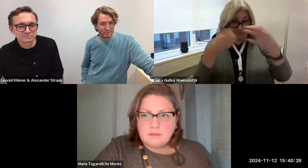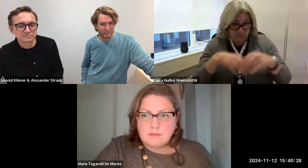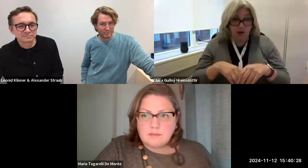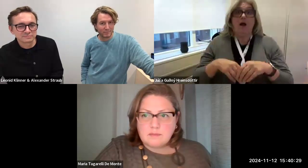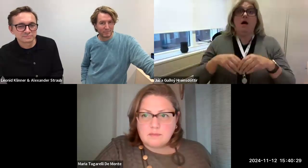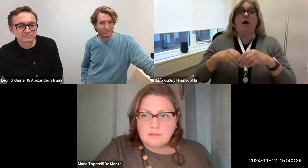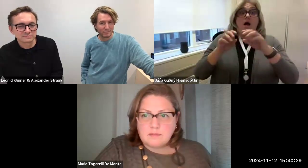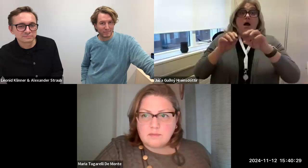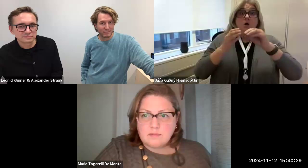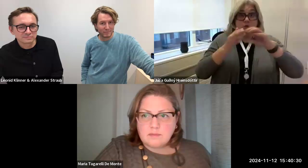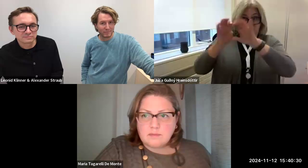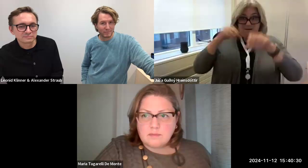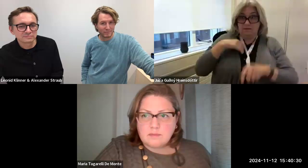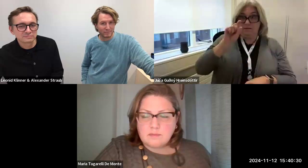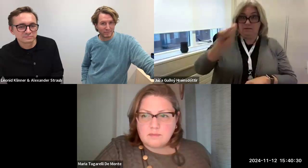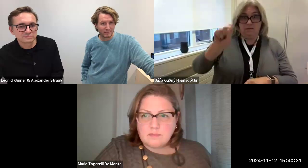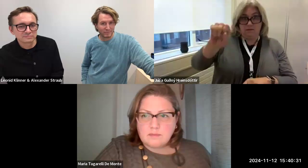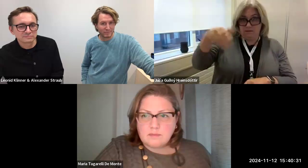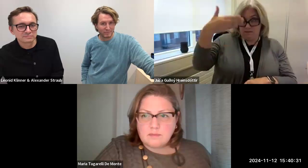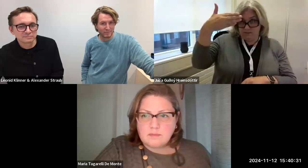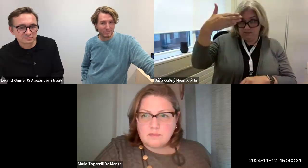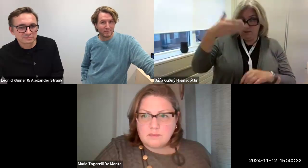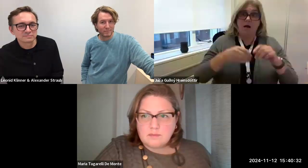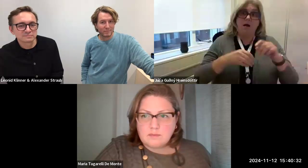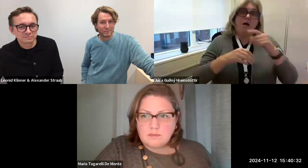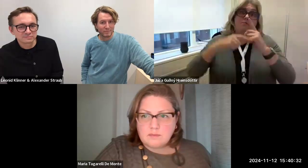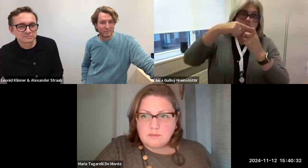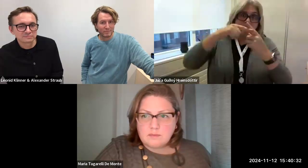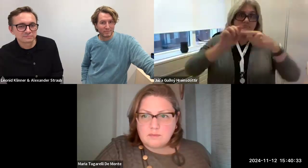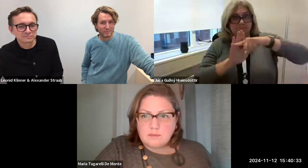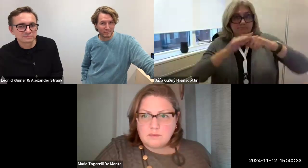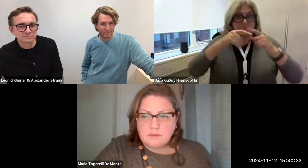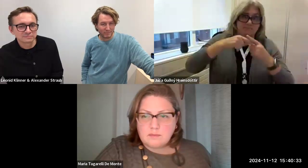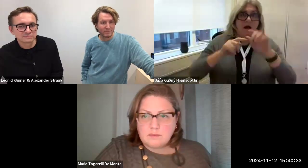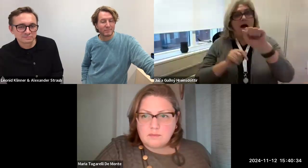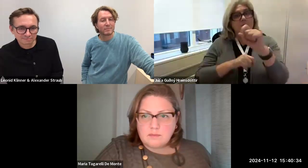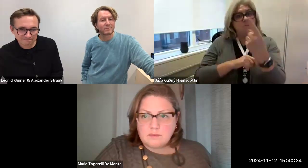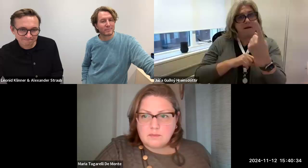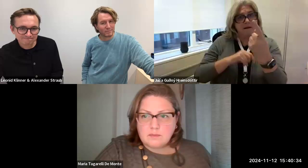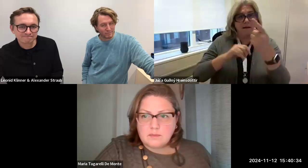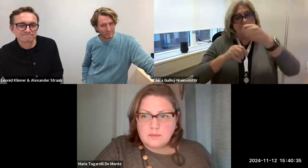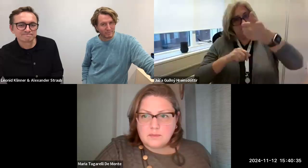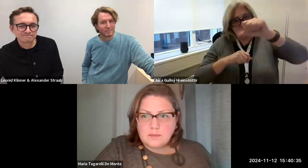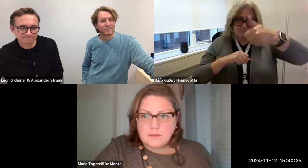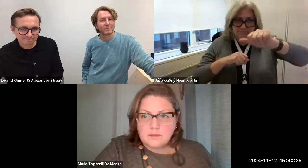record themselves. I receive all the recordings, and then when I open the